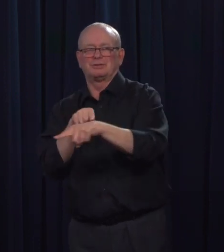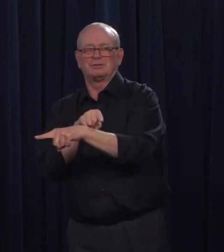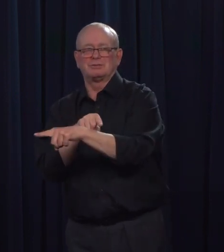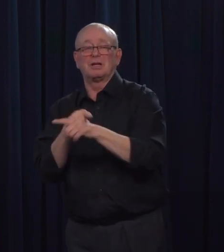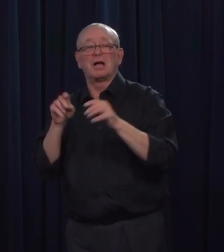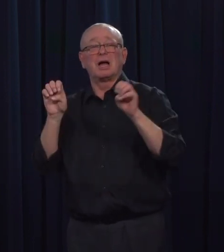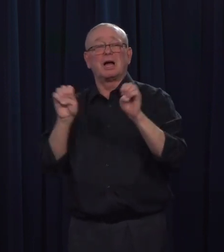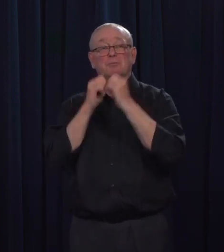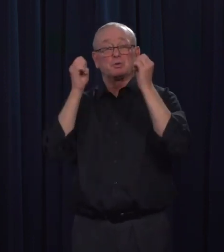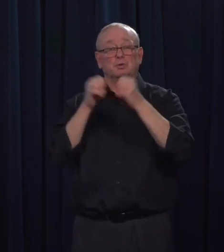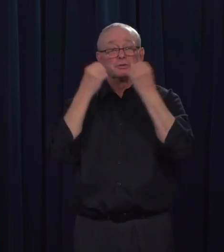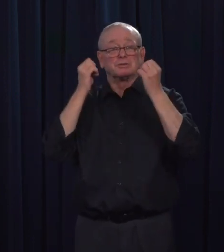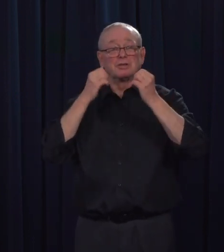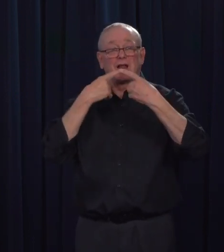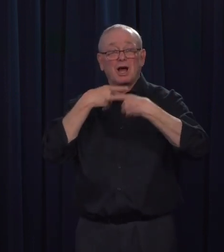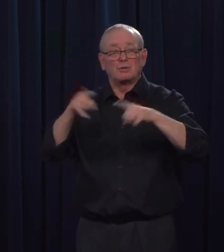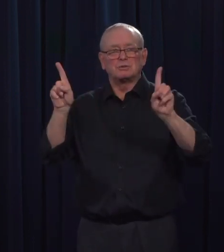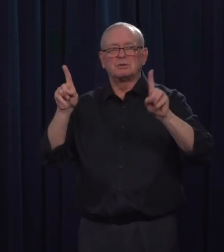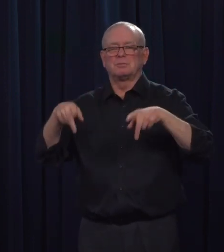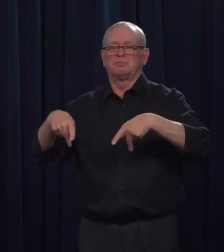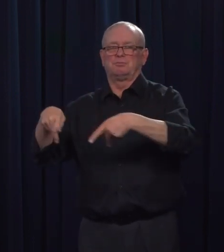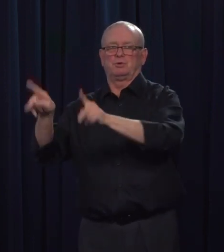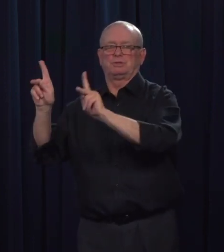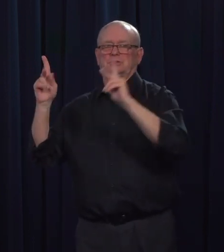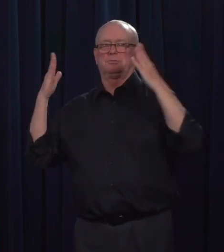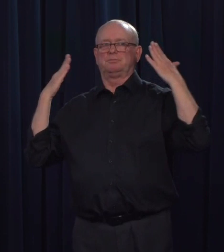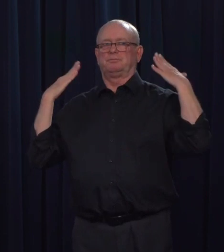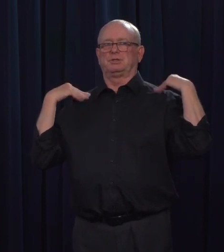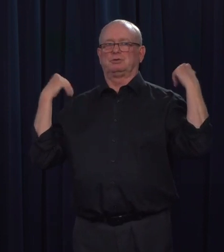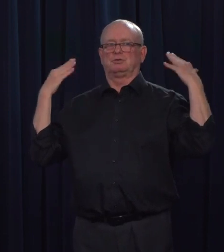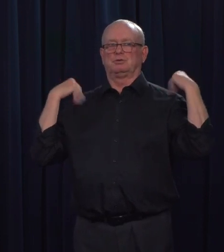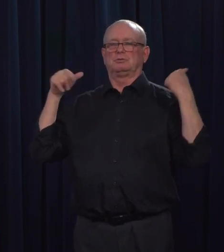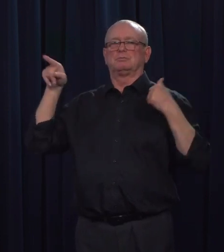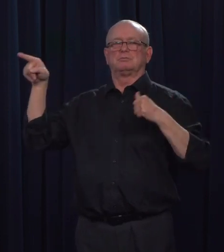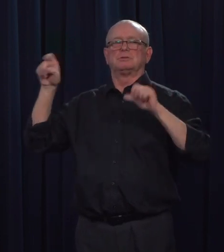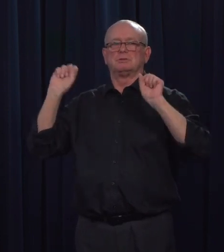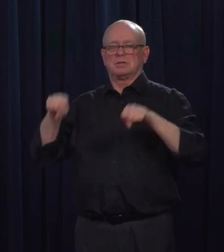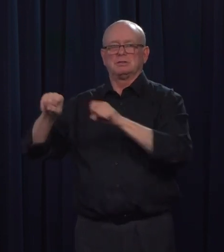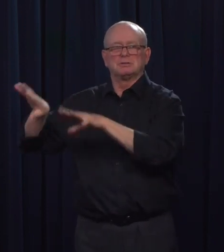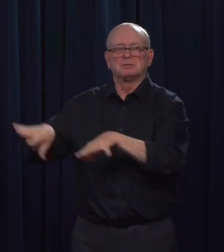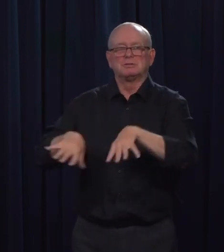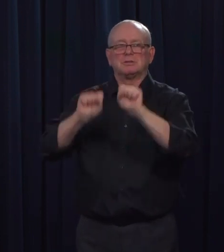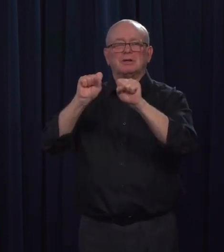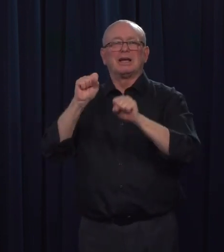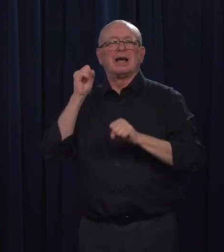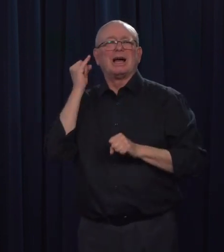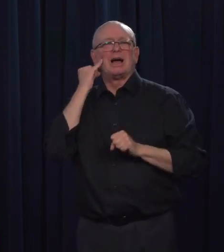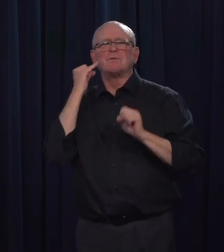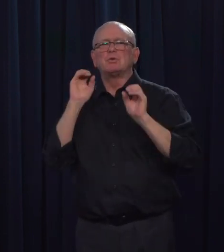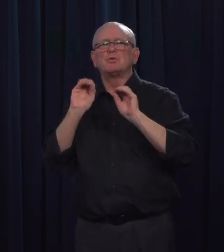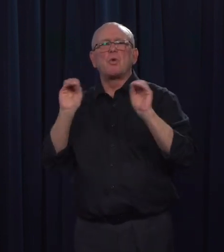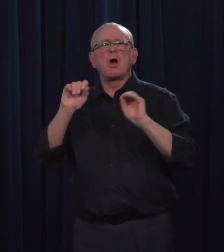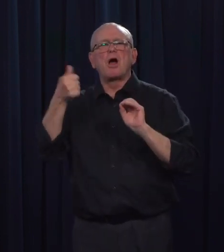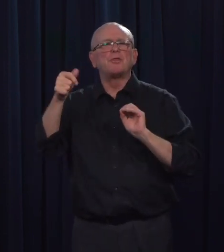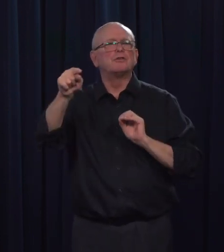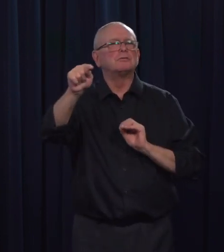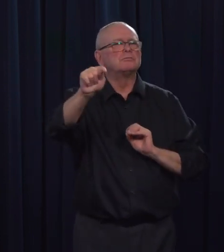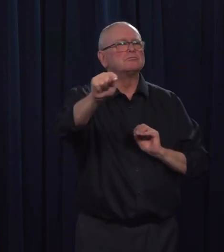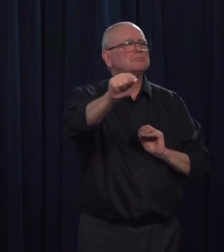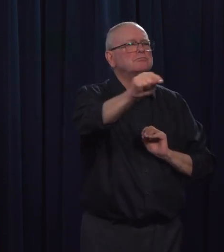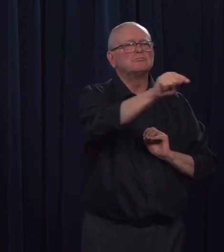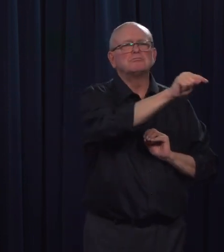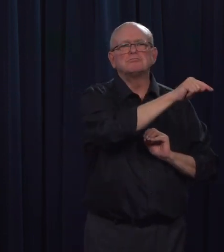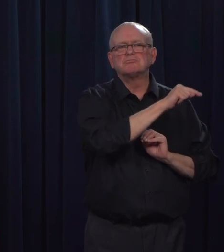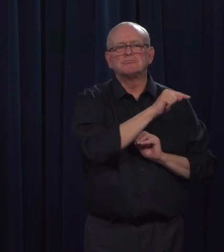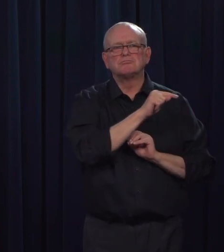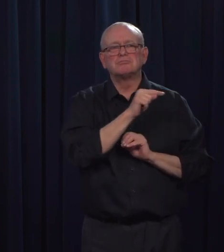not available by other means. So it wouldn't be that AHS would do that independently. There would, if additional space were needed,